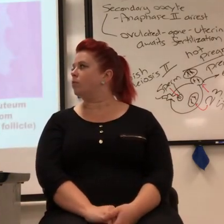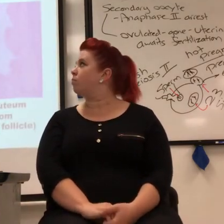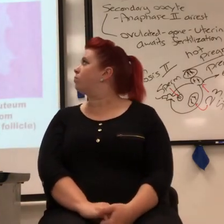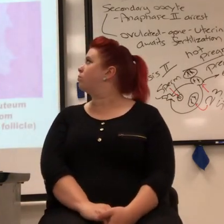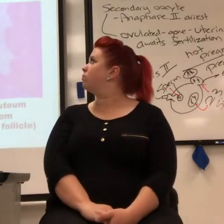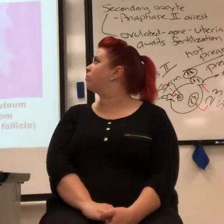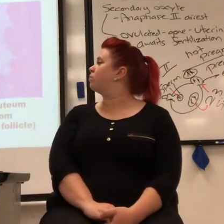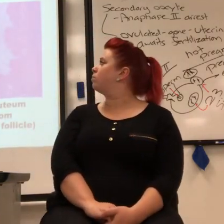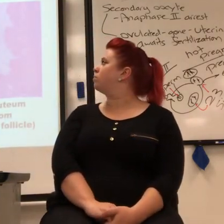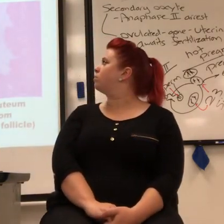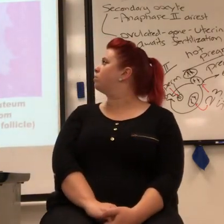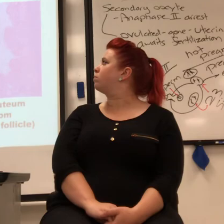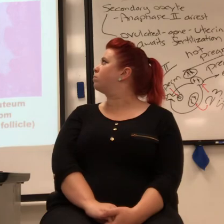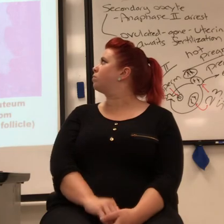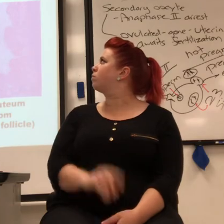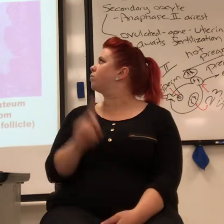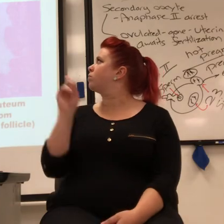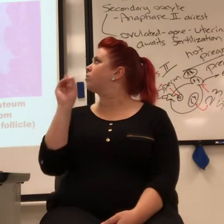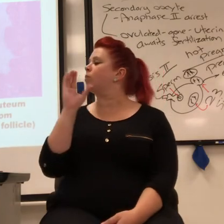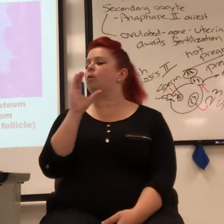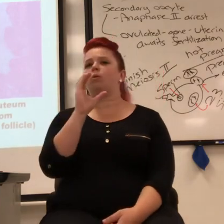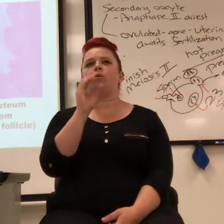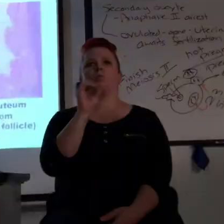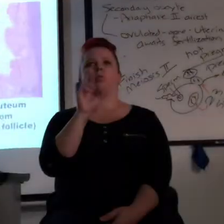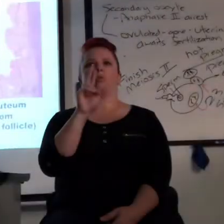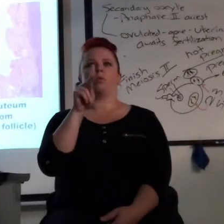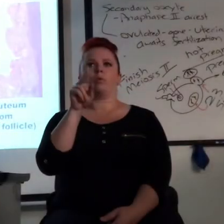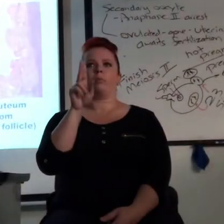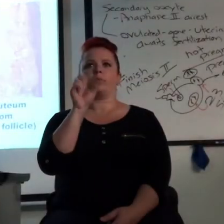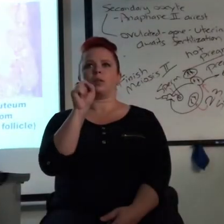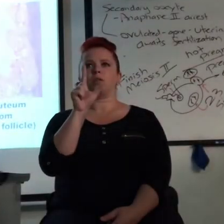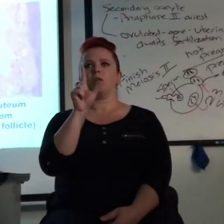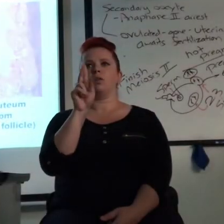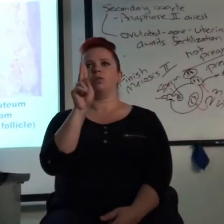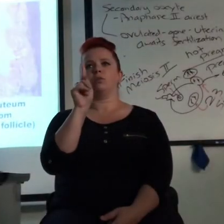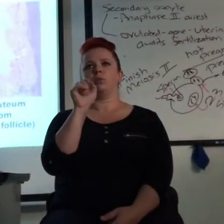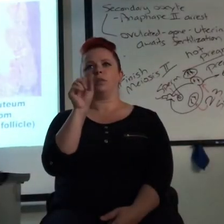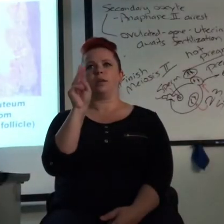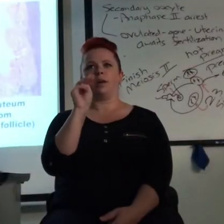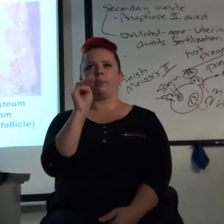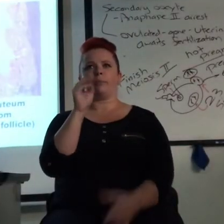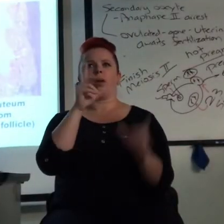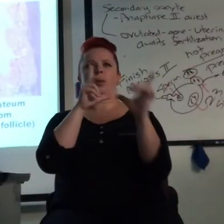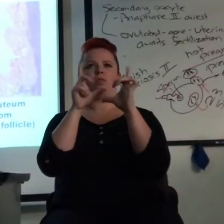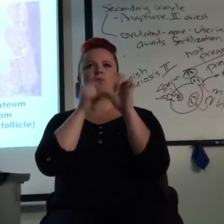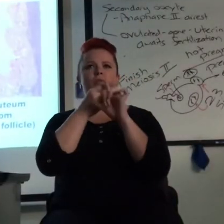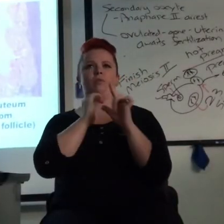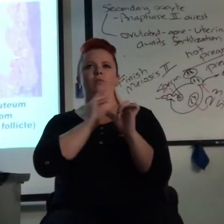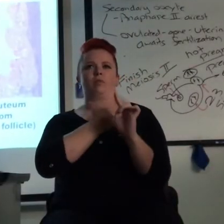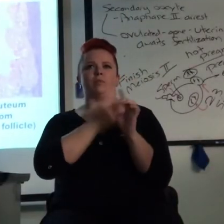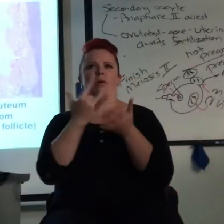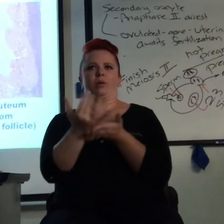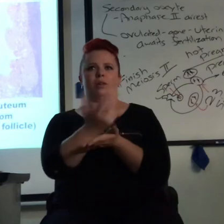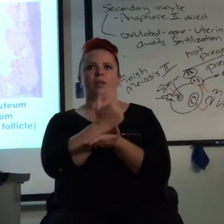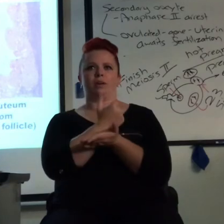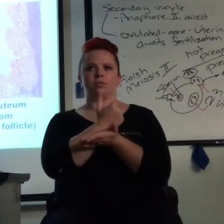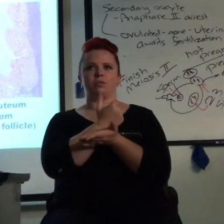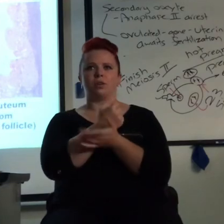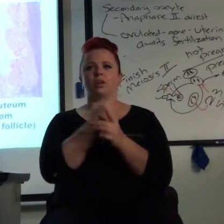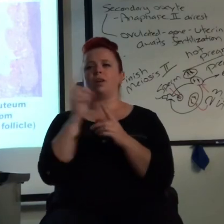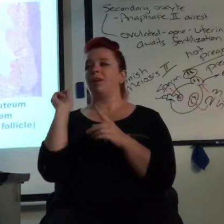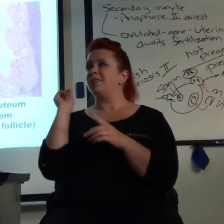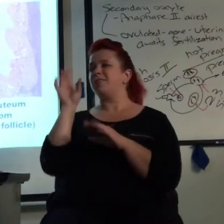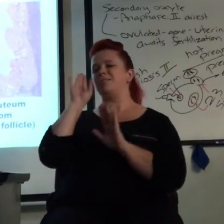Here's a picture of corpus luteum. This is what I took last year from our collection. This is the picture of corpus luteum from the